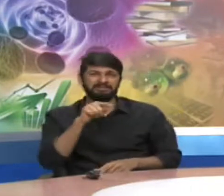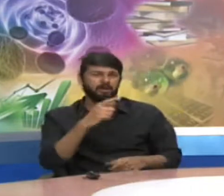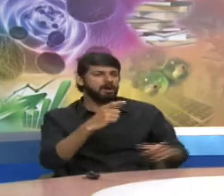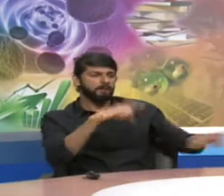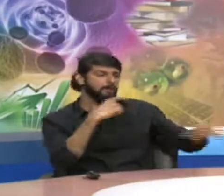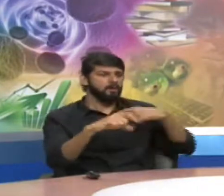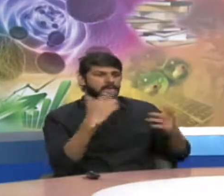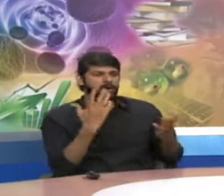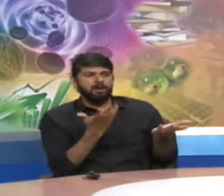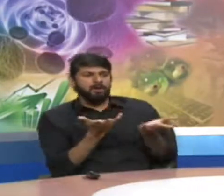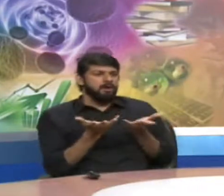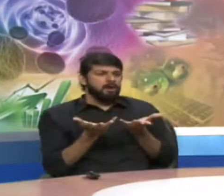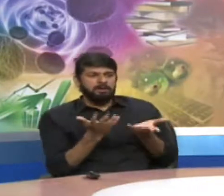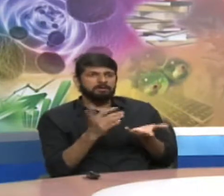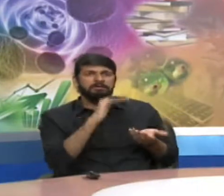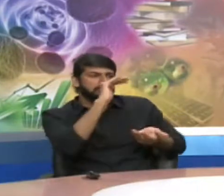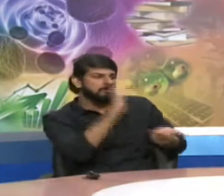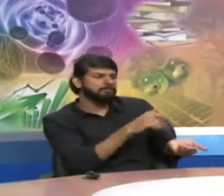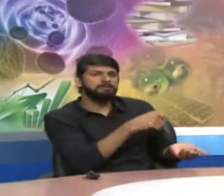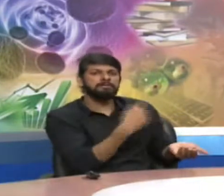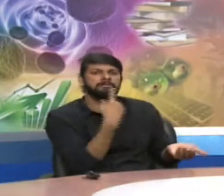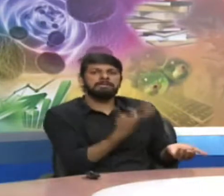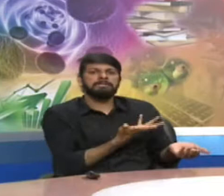But the anger of other people